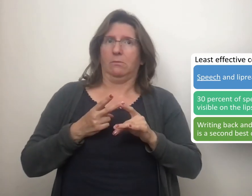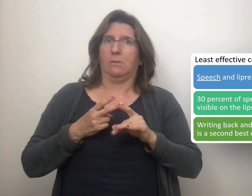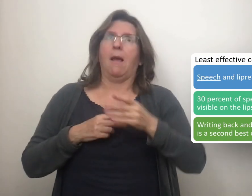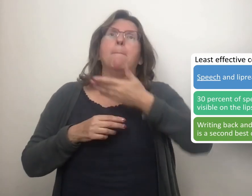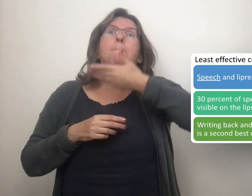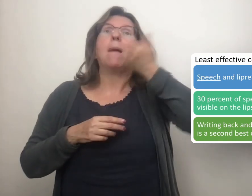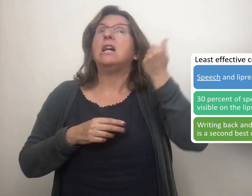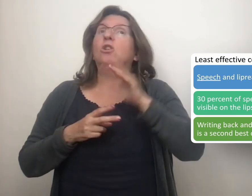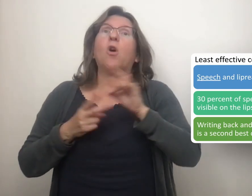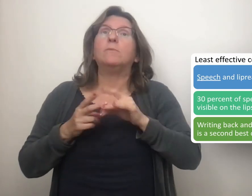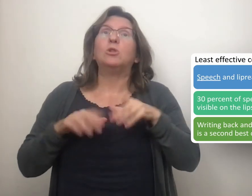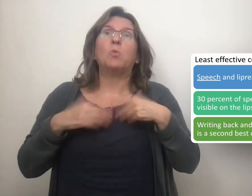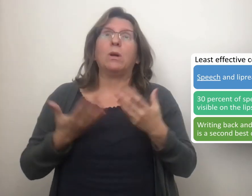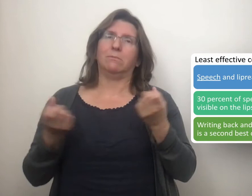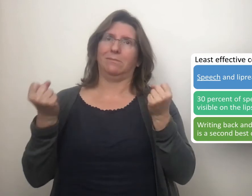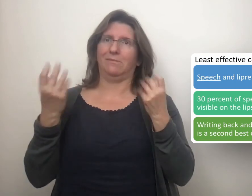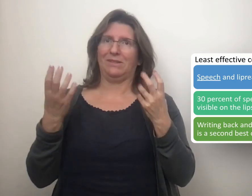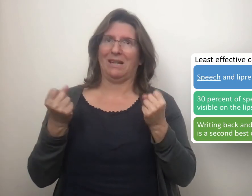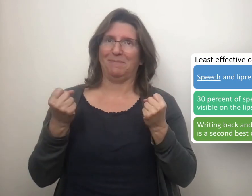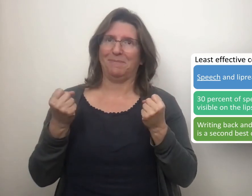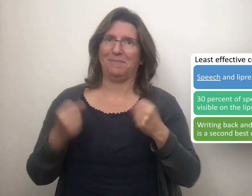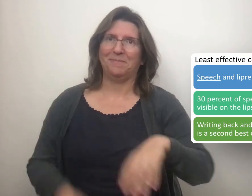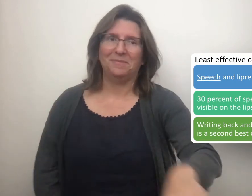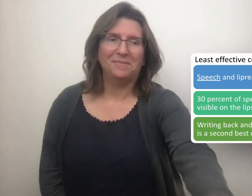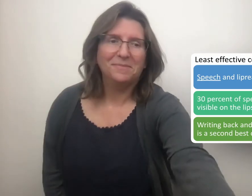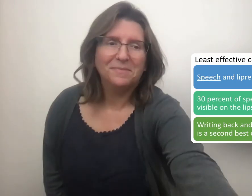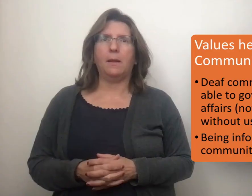but the best would be to communicate in ASL.